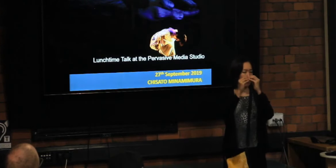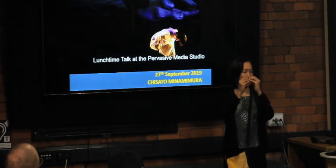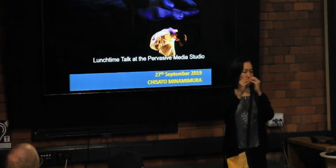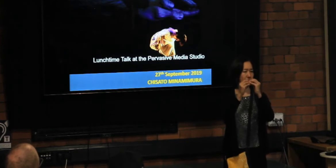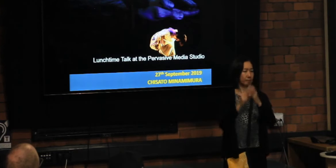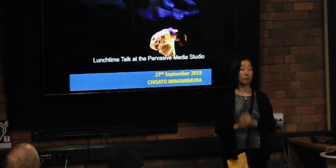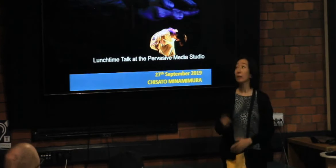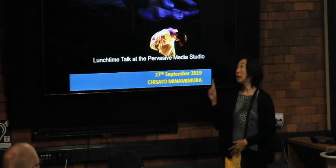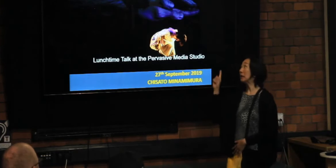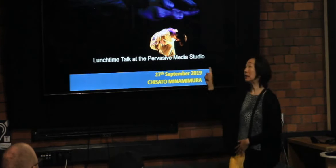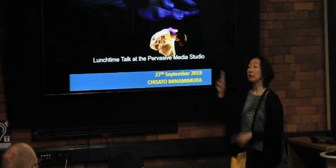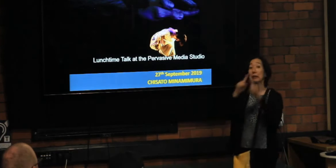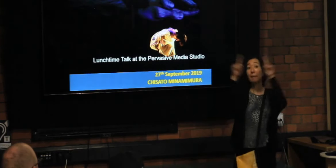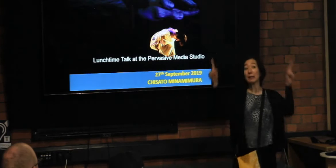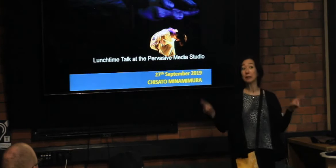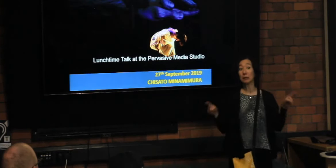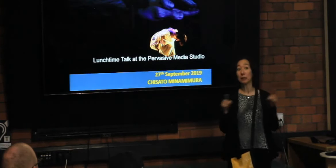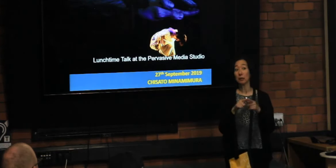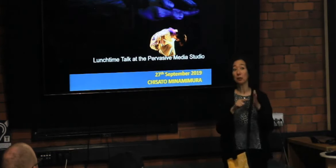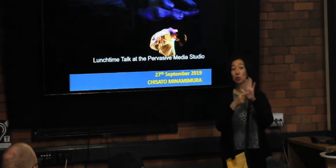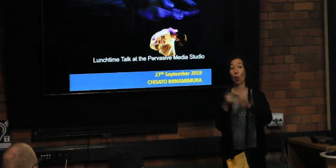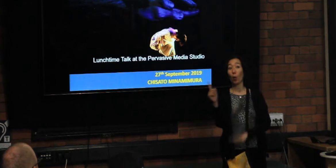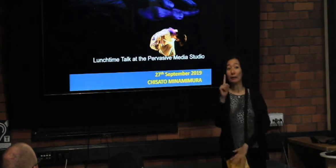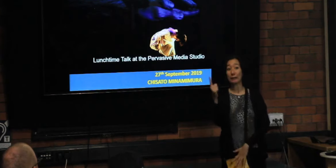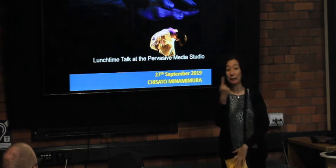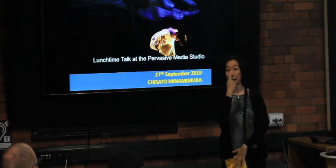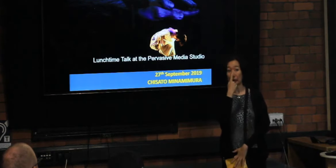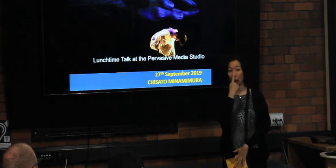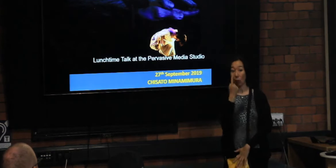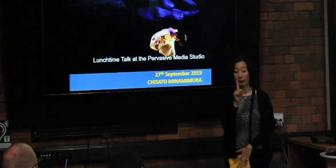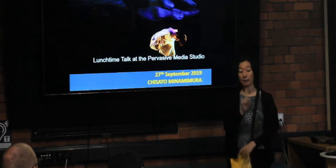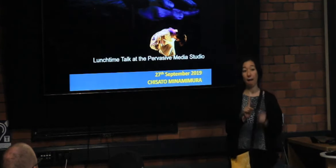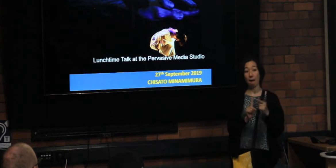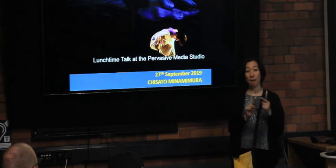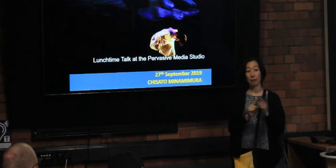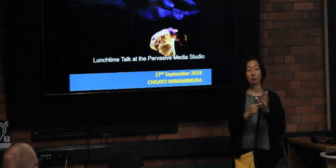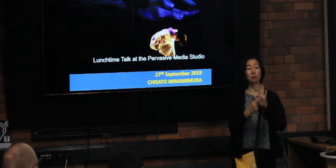I go about doing this? You will see the image on the screen.